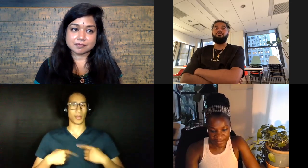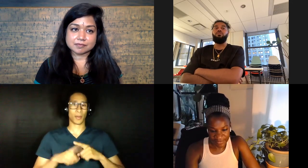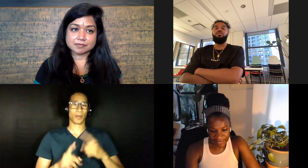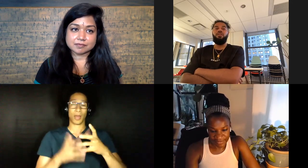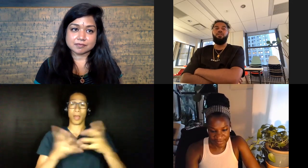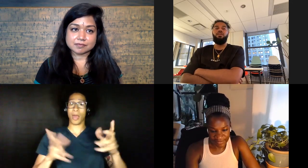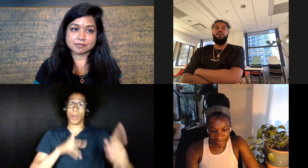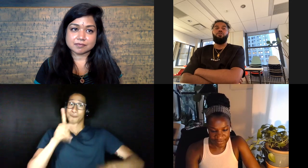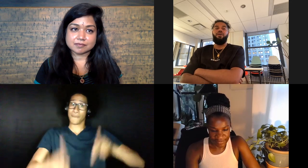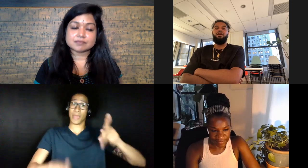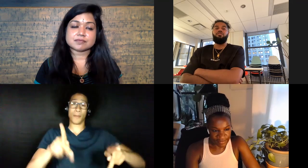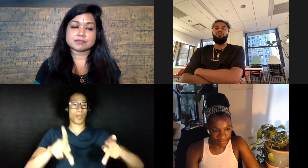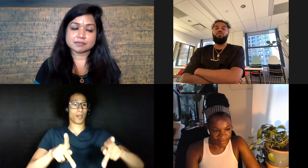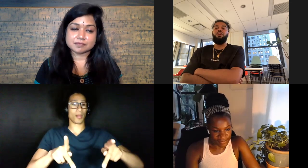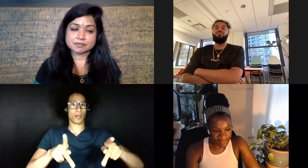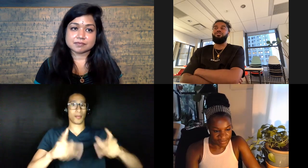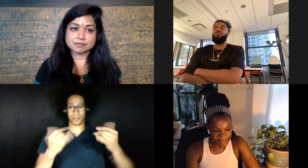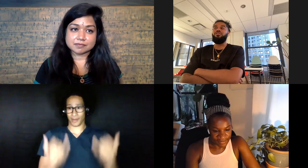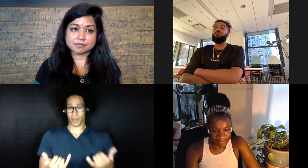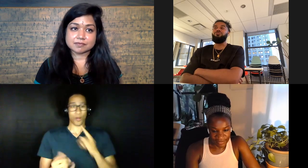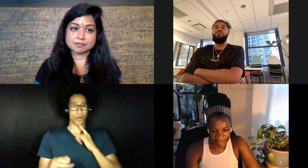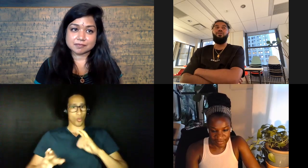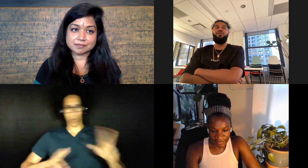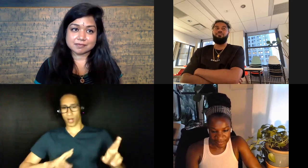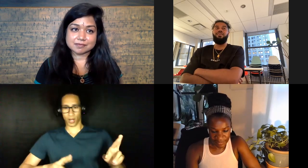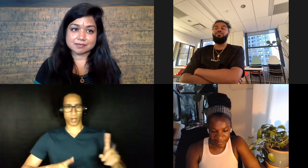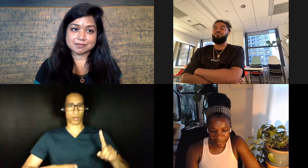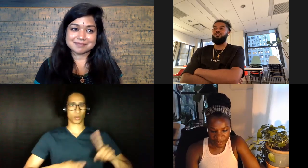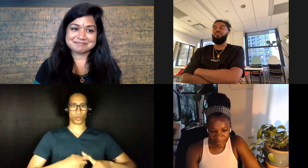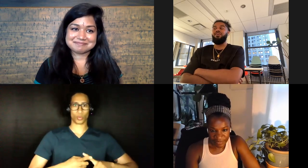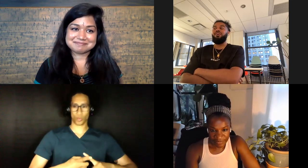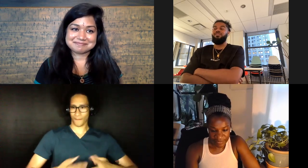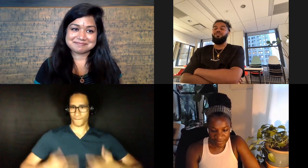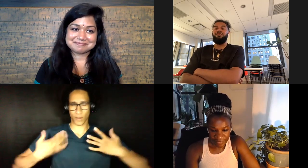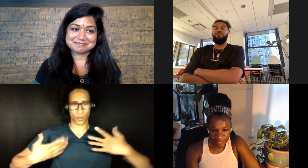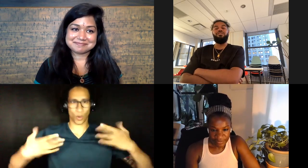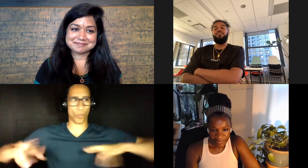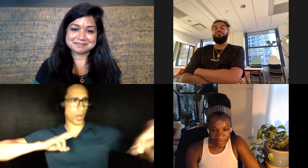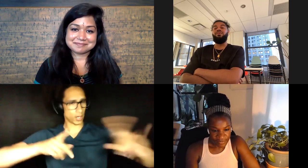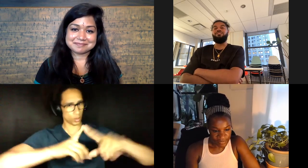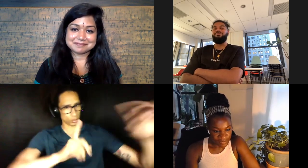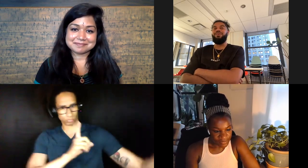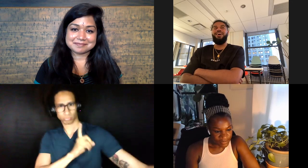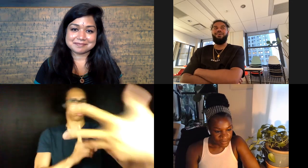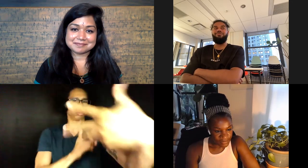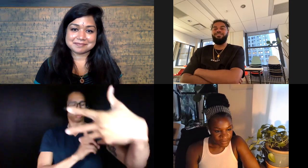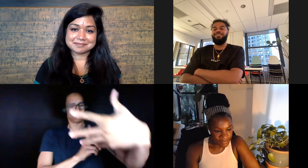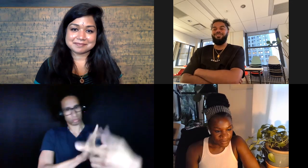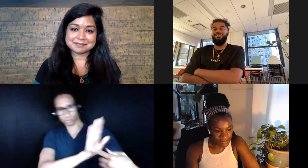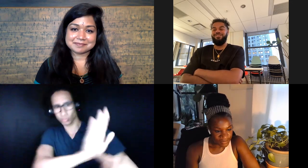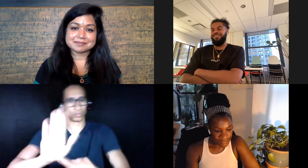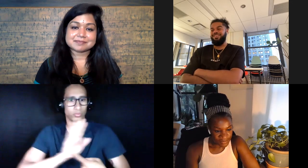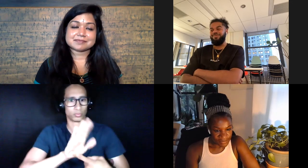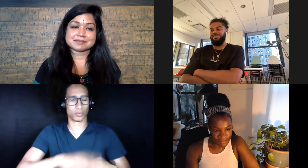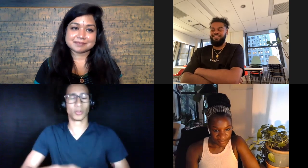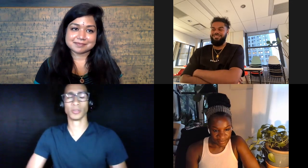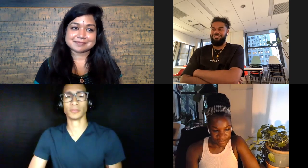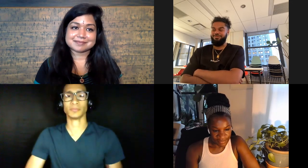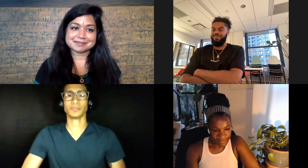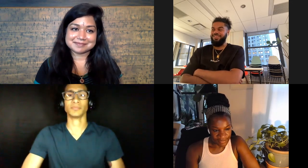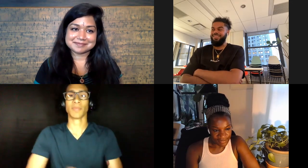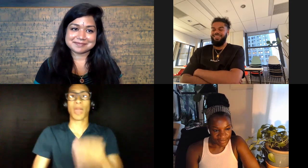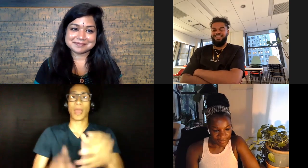Yeah, I feel like we can't leave this conversation without some recommendations from you guys. So, Queen's